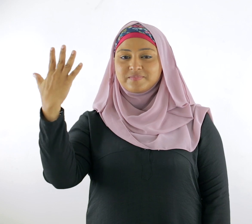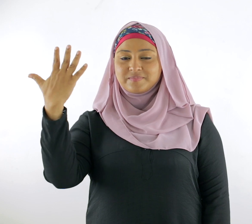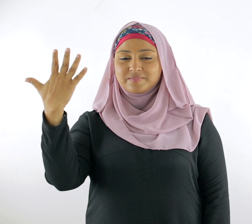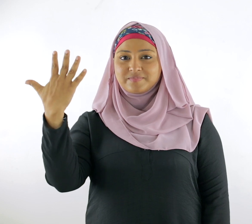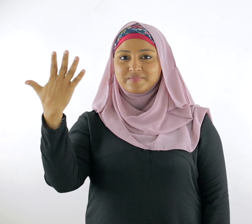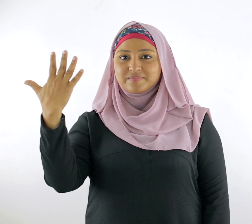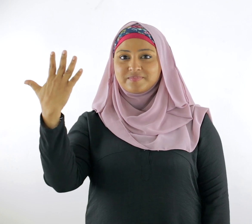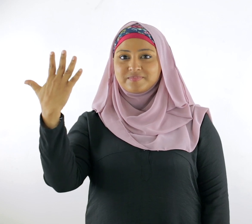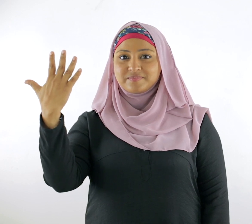5,